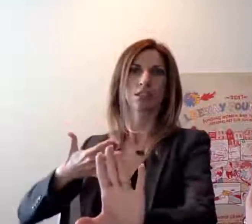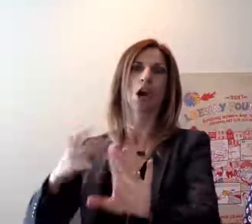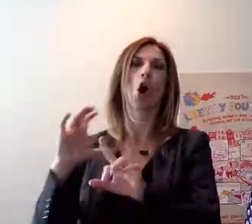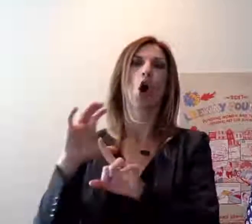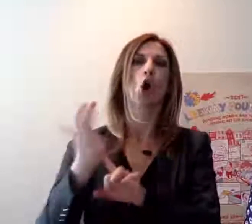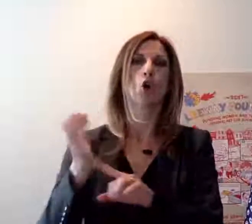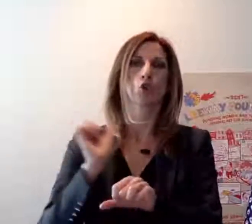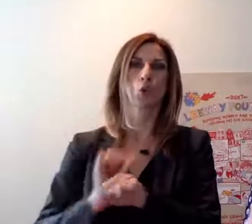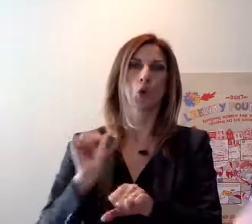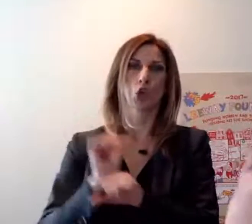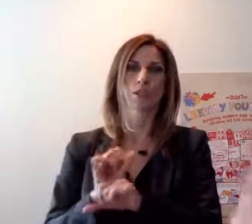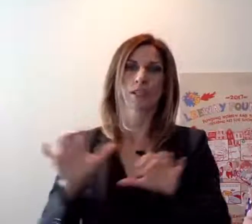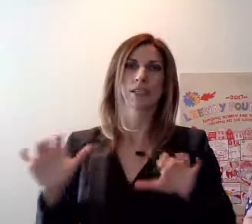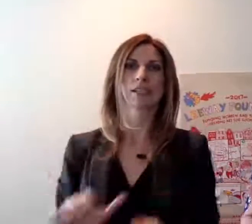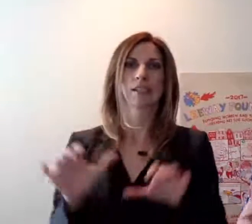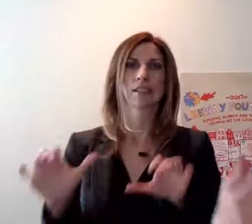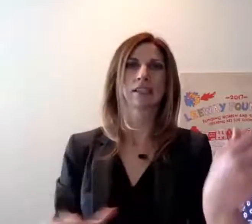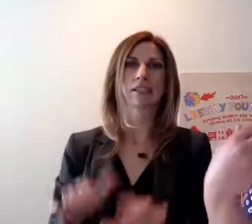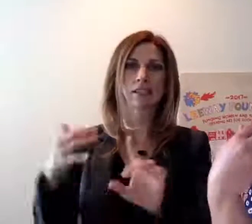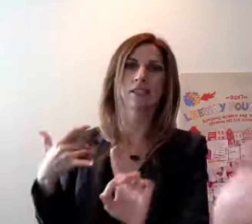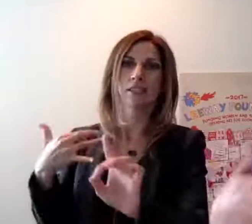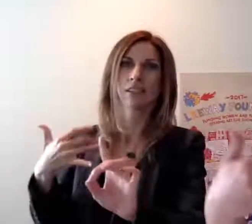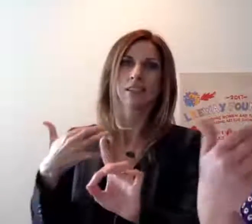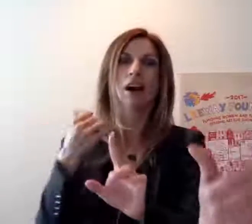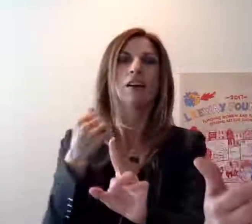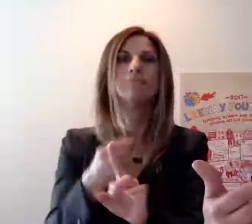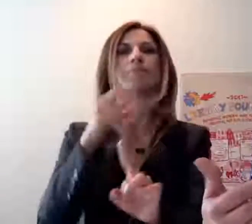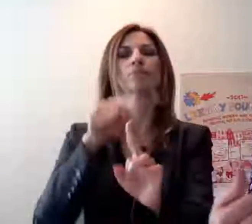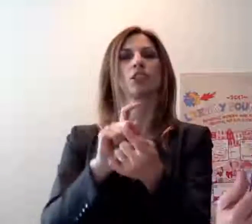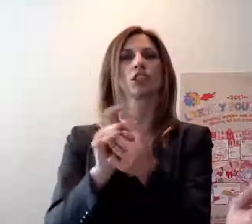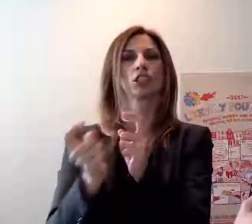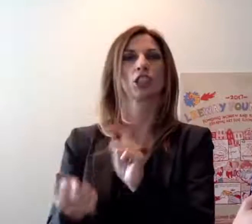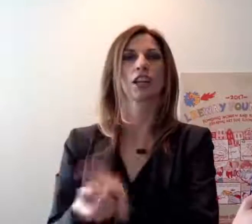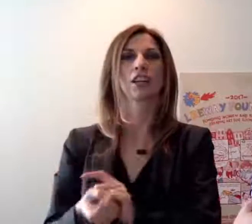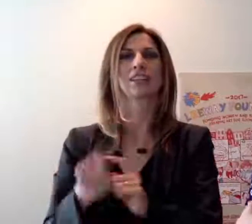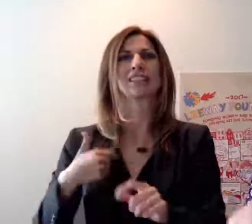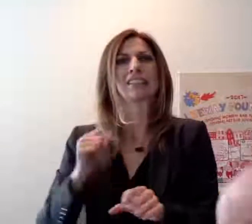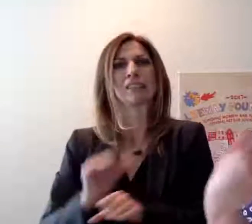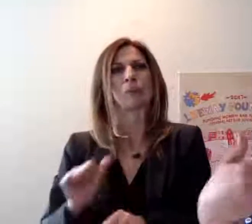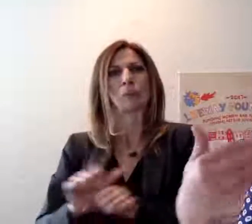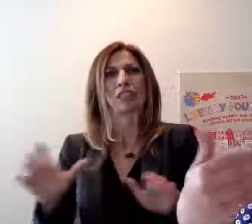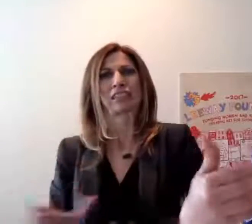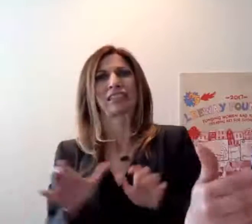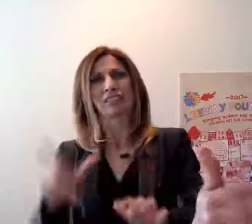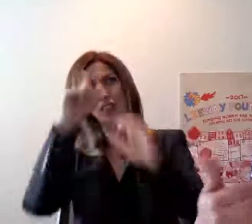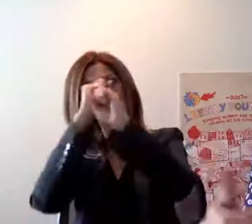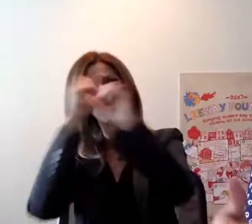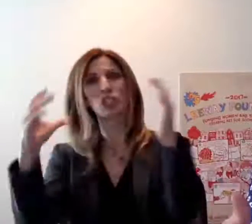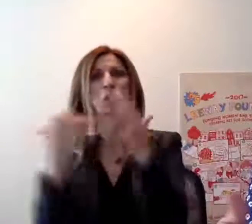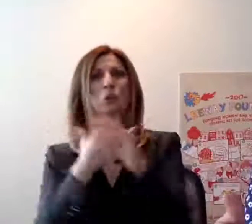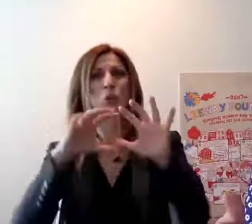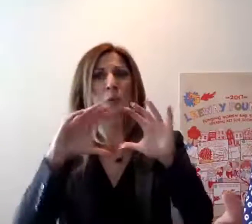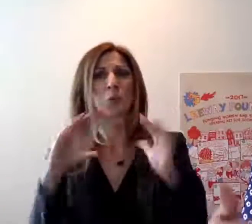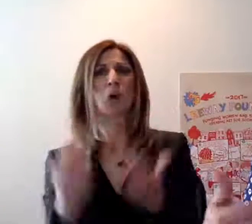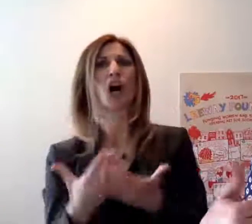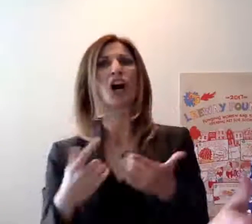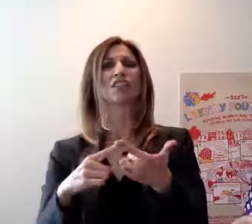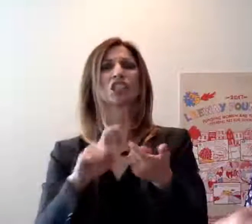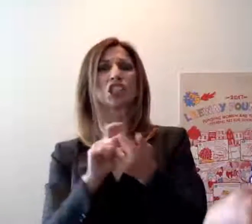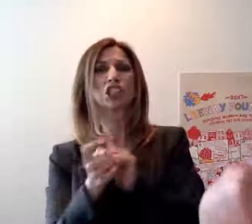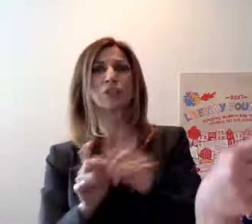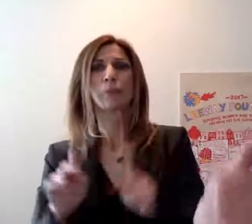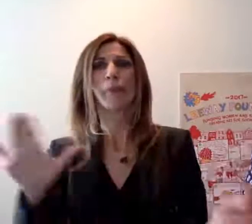preceded that change and worked to envision a new world and change people's hearts and minds